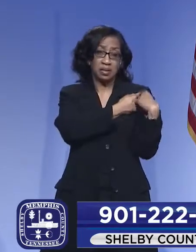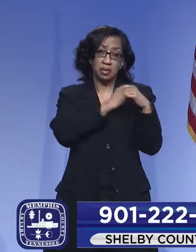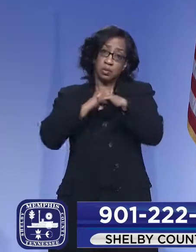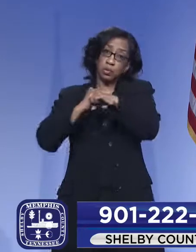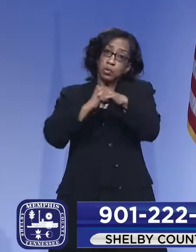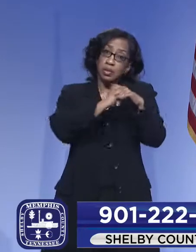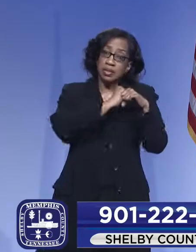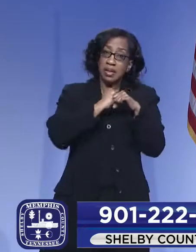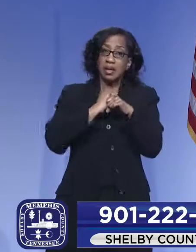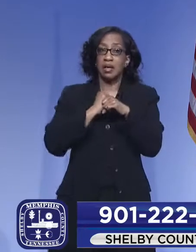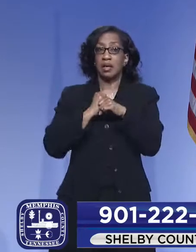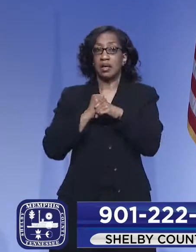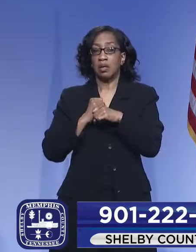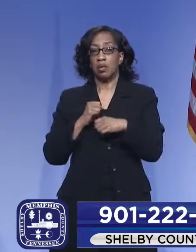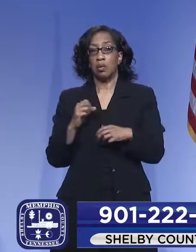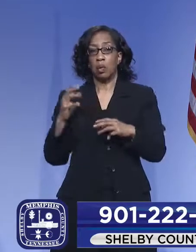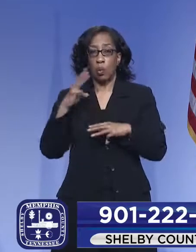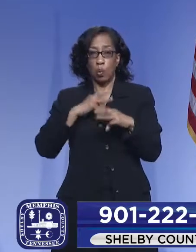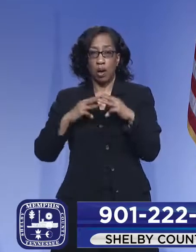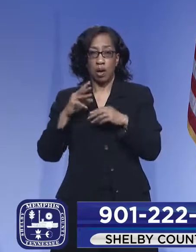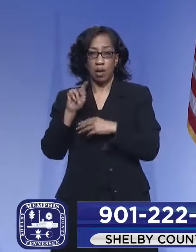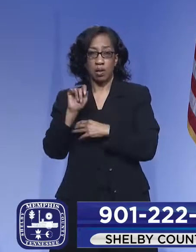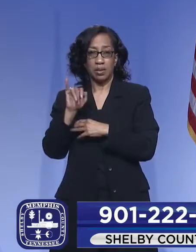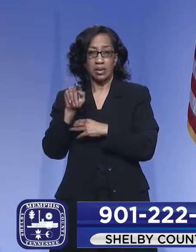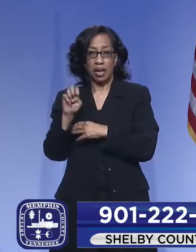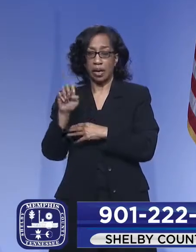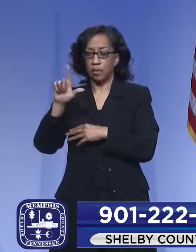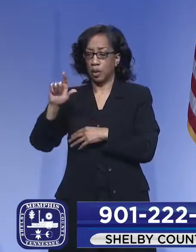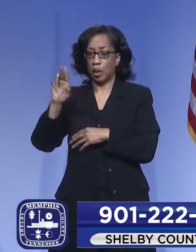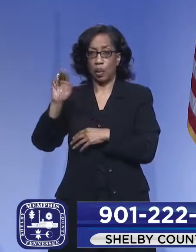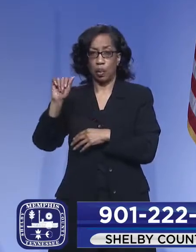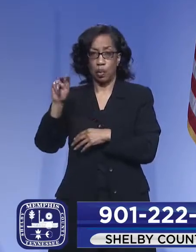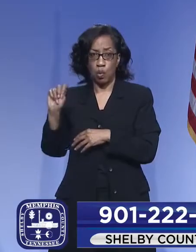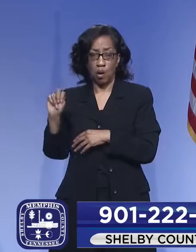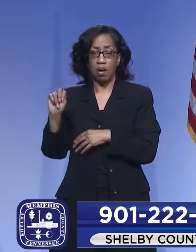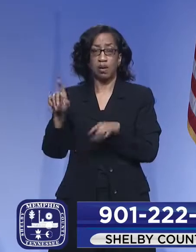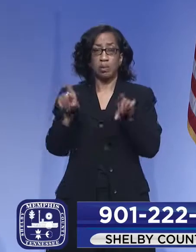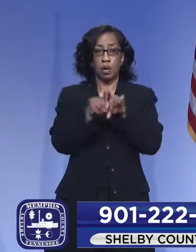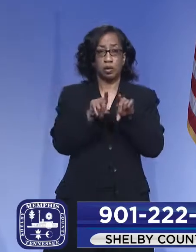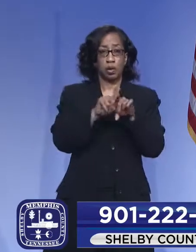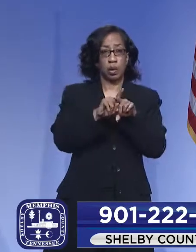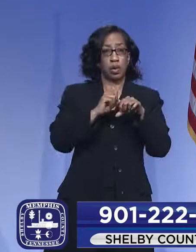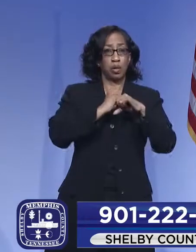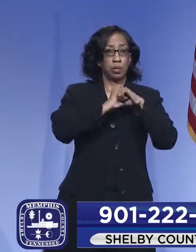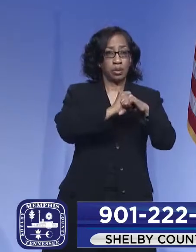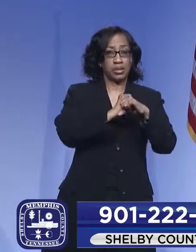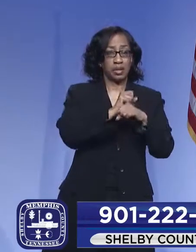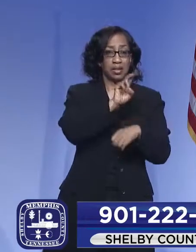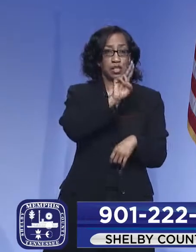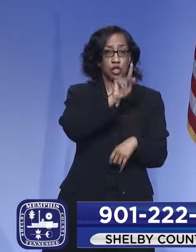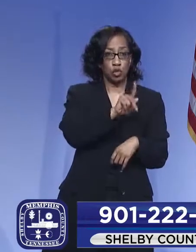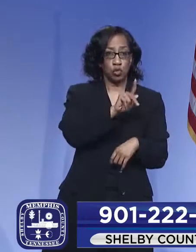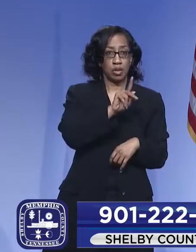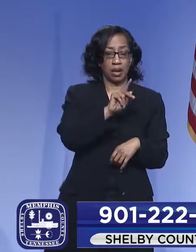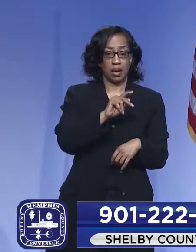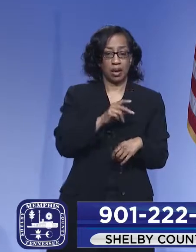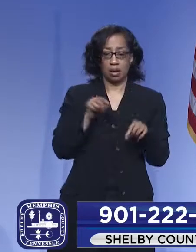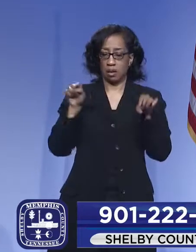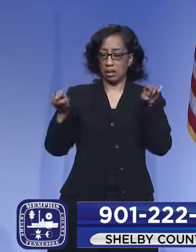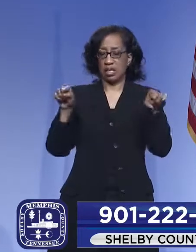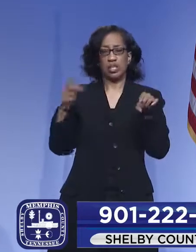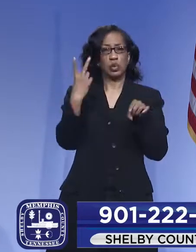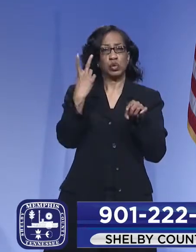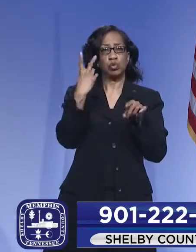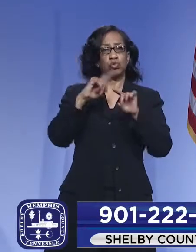the wild type Wuhan strain that we've dealt with for the past year. It will also protect against this UK variant that is on